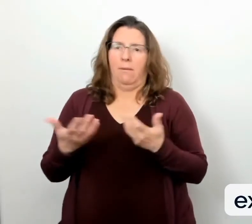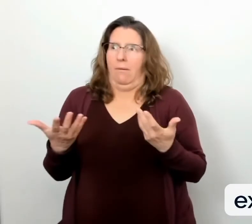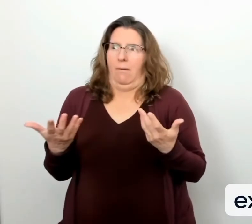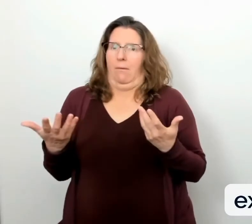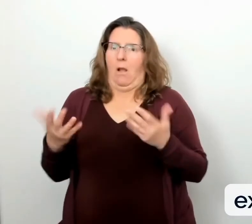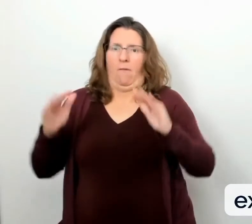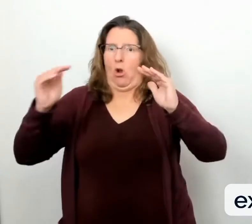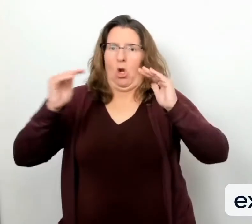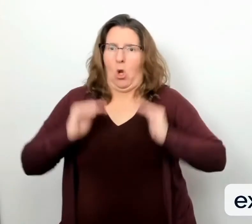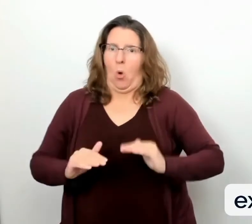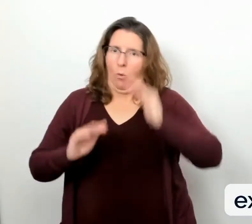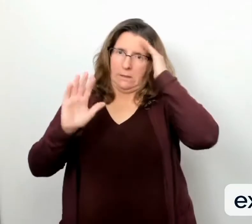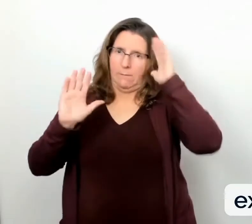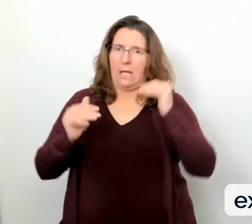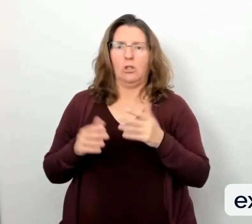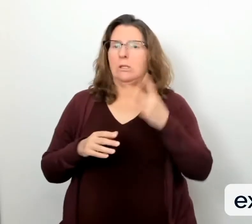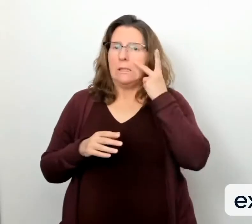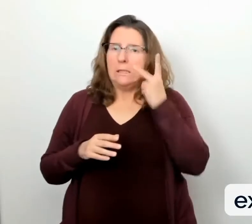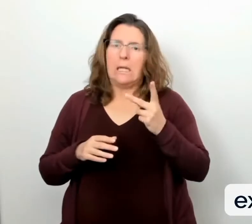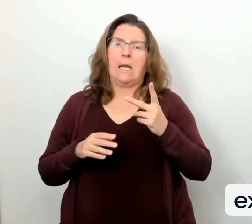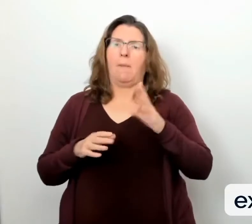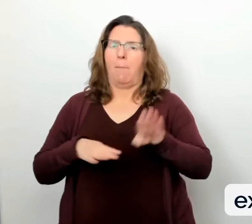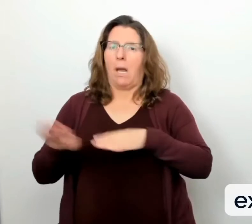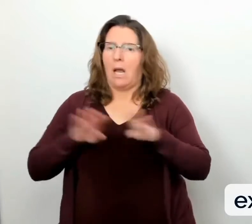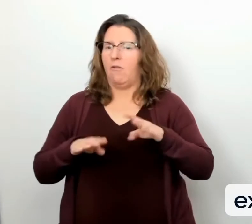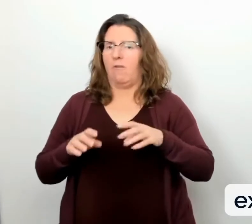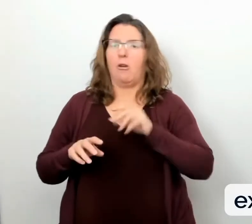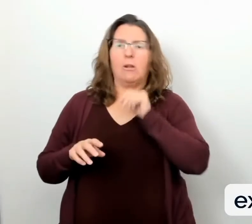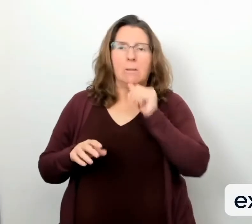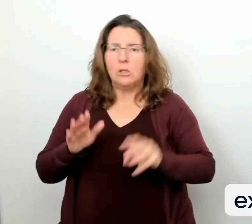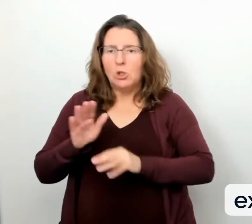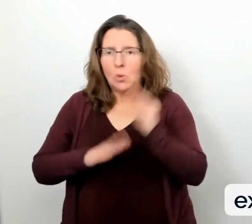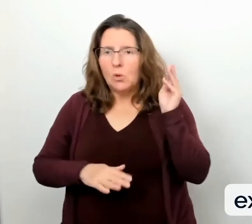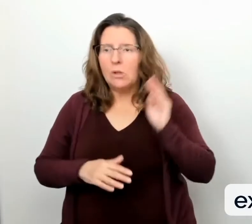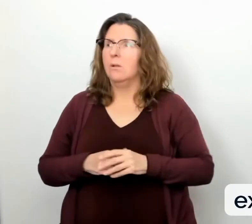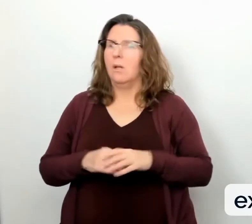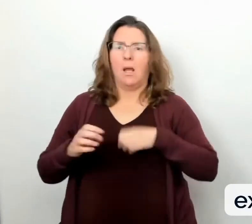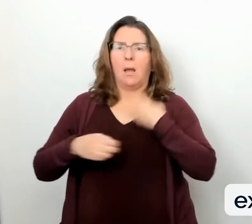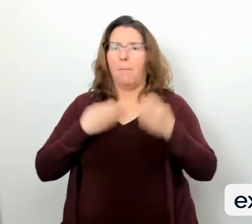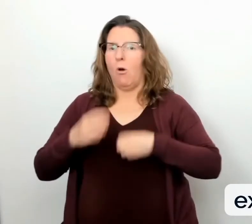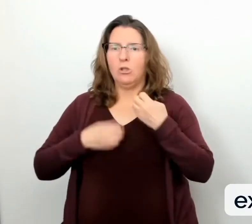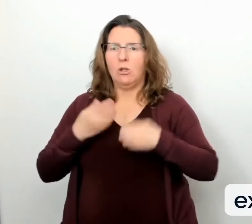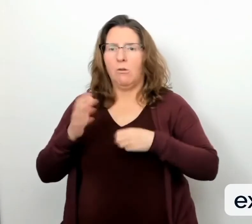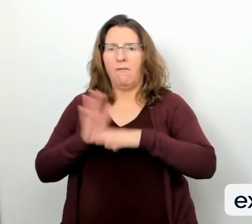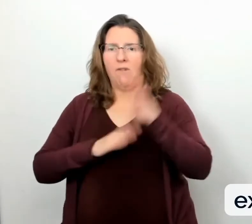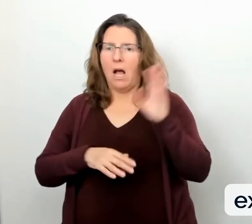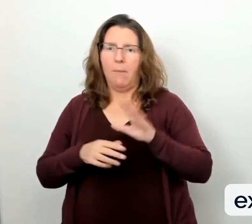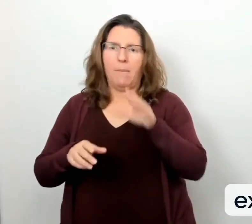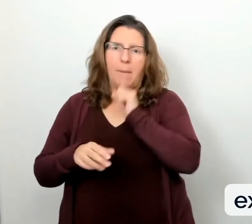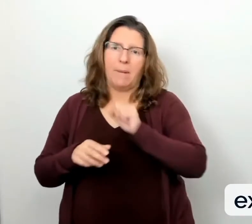With such low expectations, you could see how it affected his behavior. He was immature. Even though he was 14,